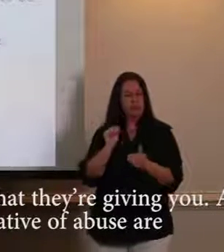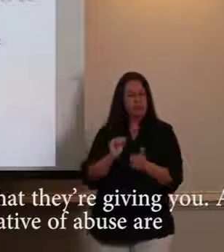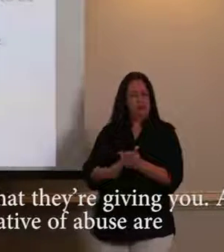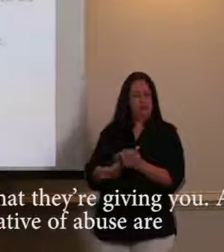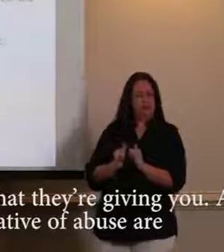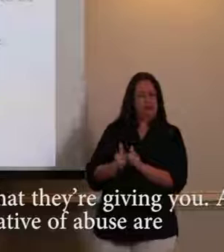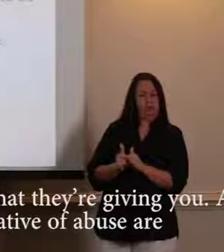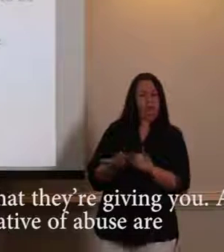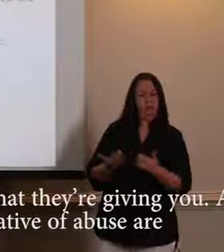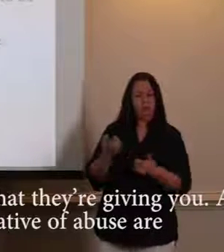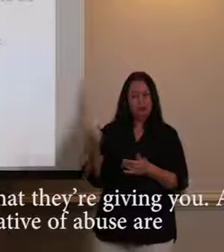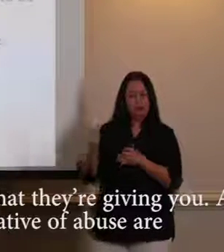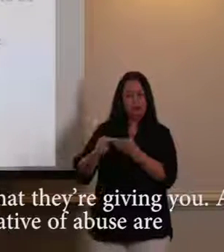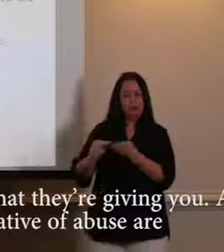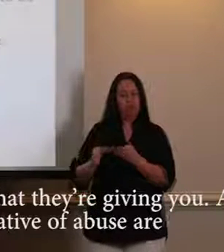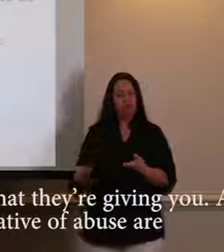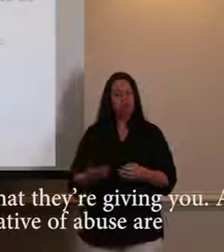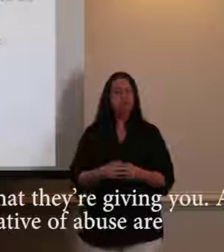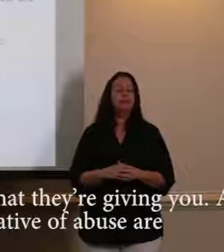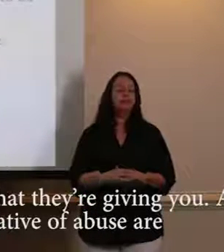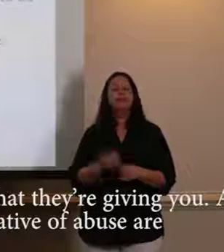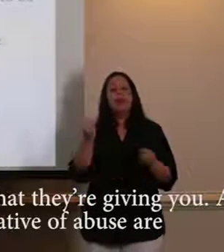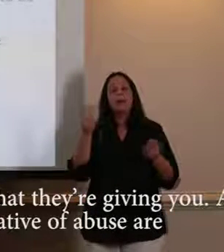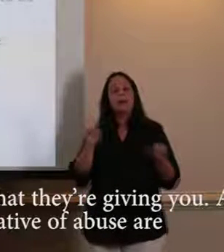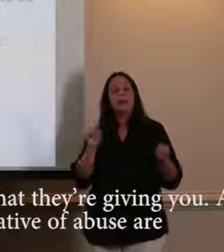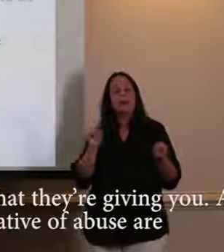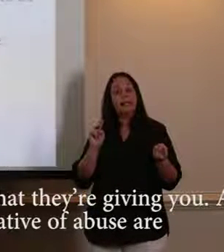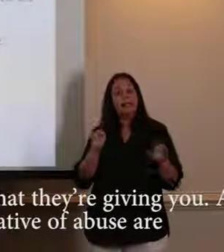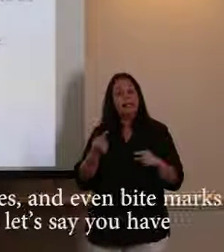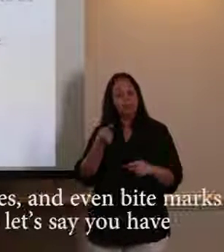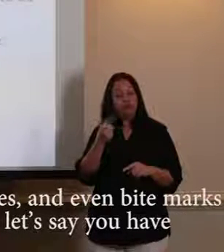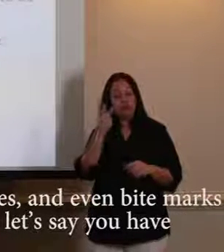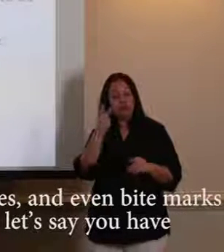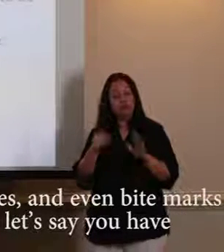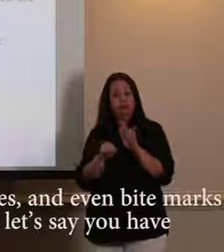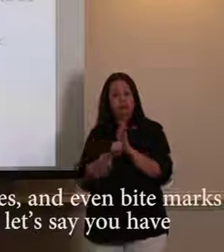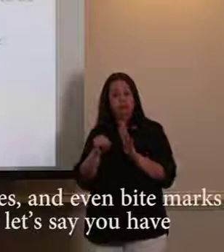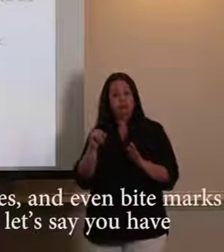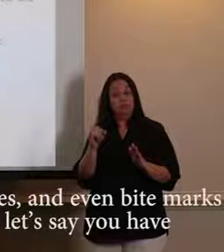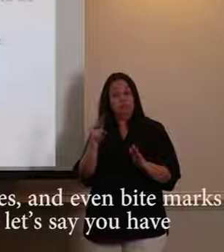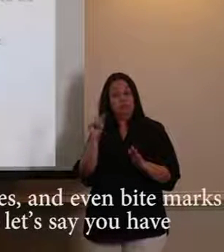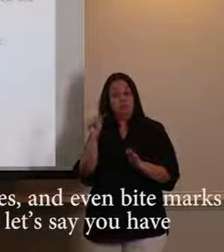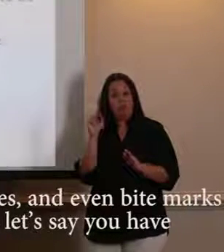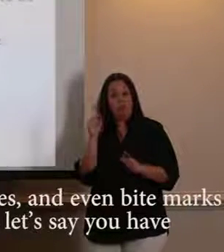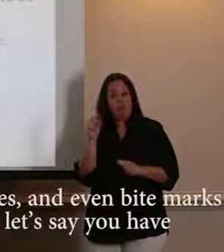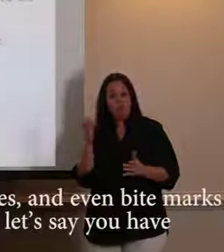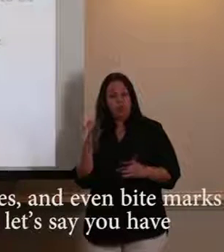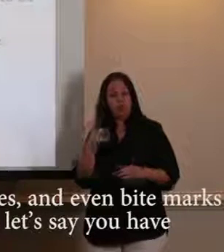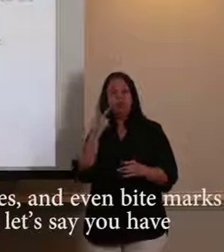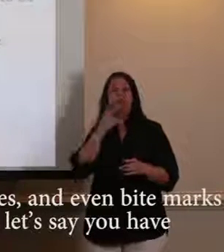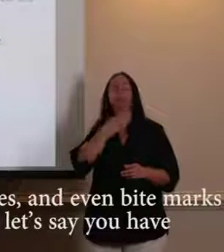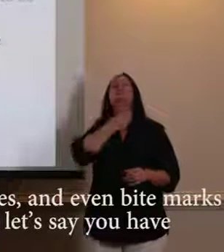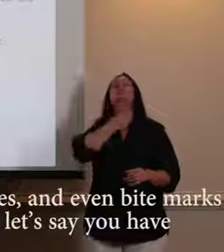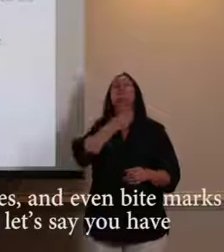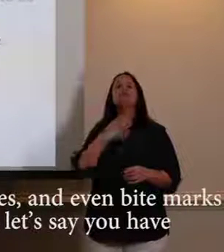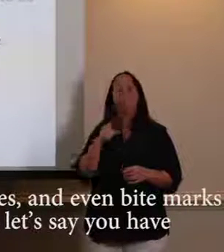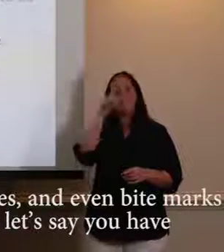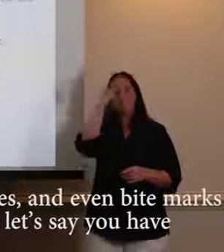you. And a lot of injuries that are indicative of abuse are strangulation marks, black eyes, and even bite marks